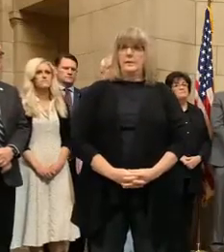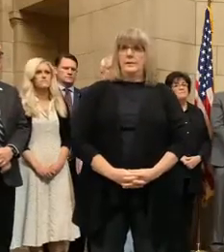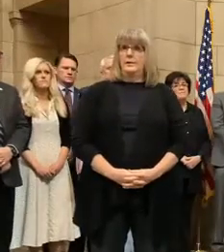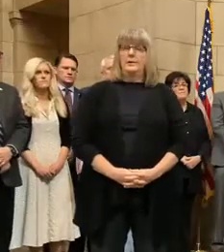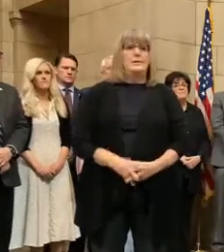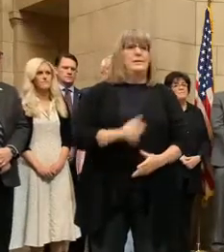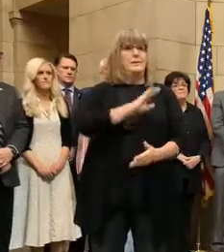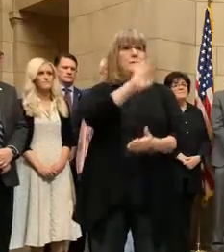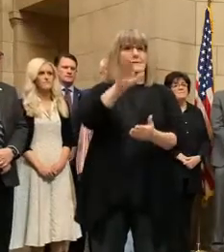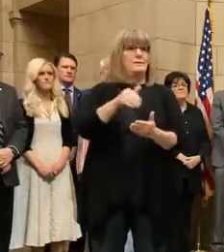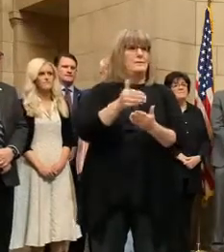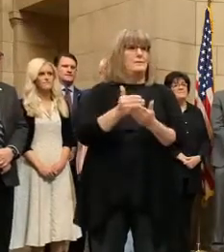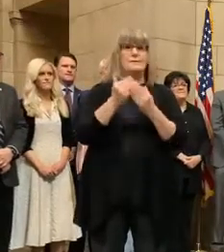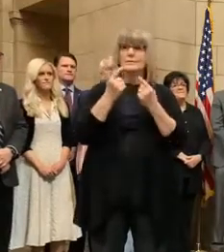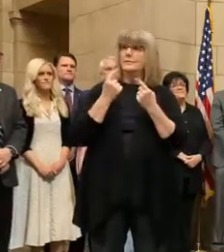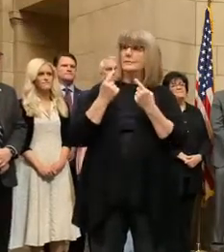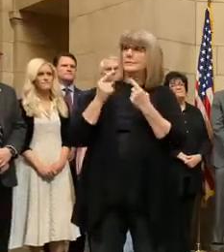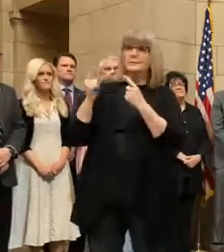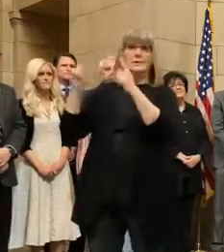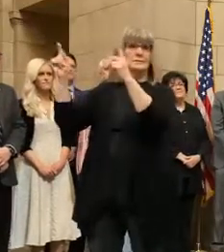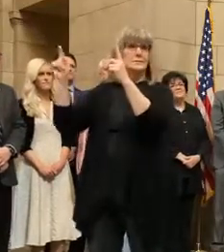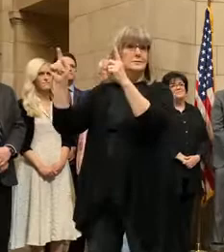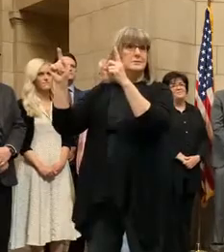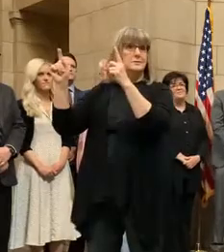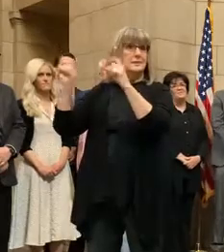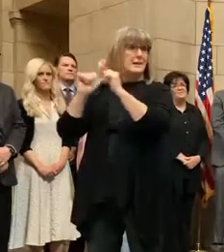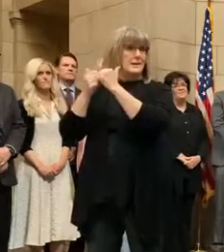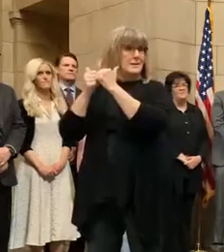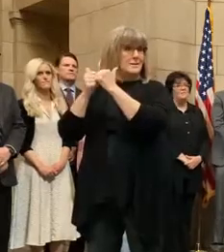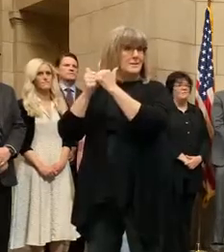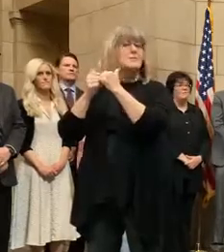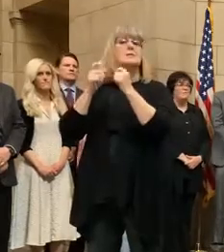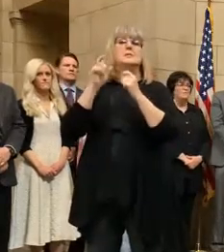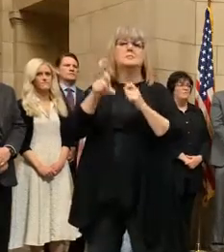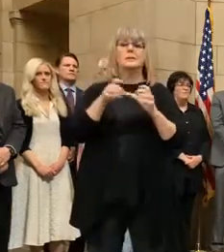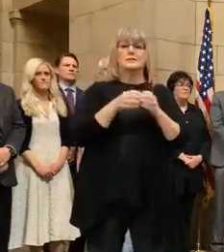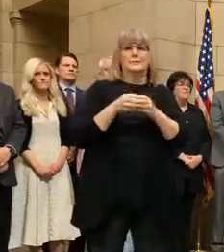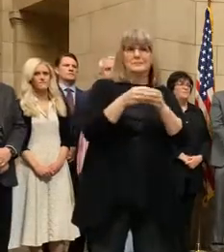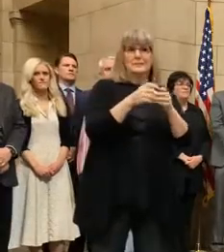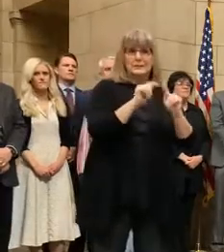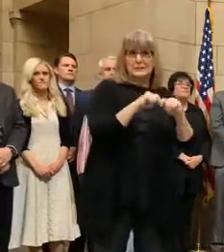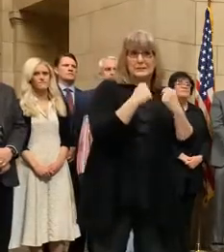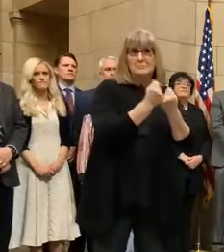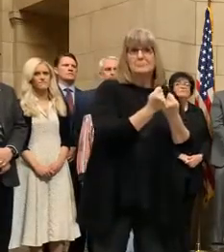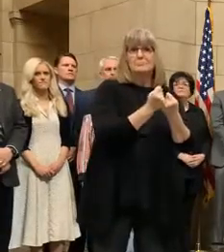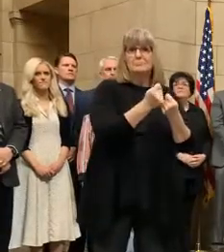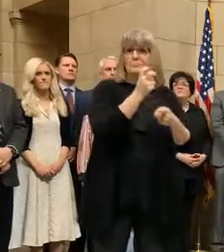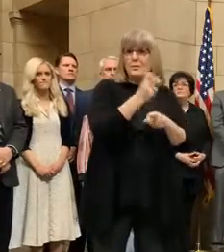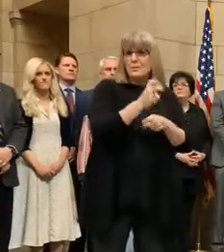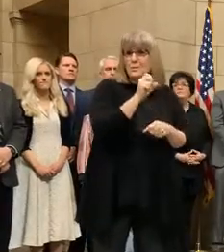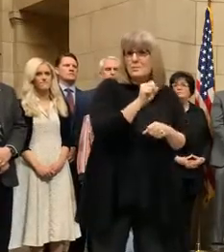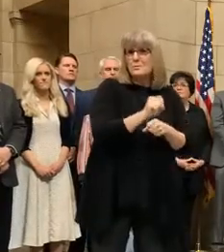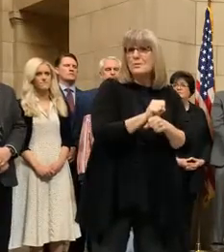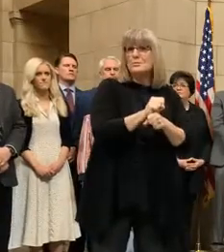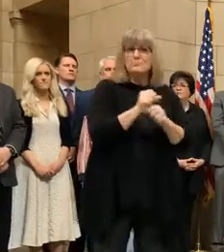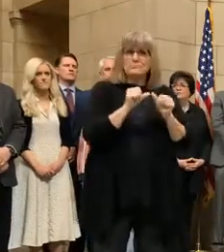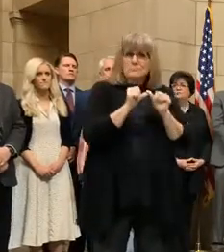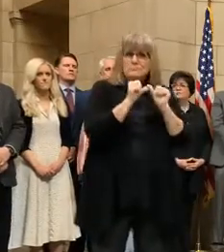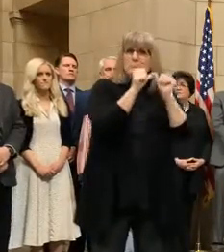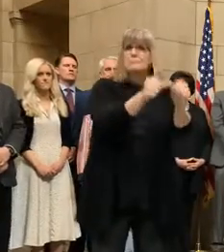All success involves teamwork, hard work, and tenacity.